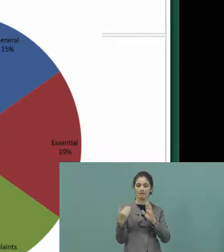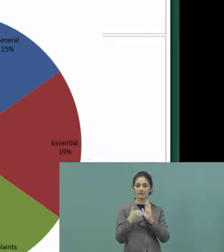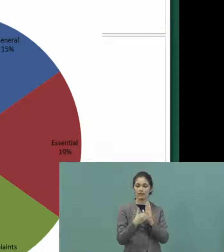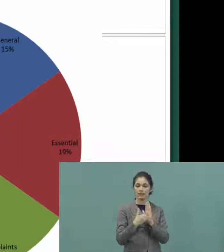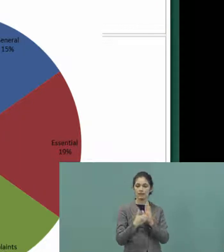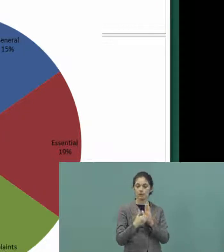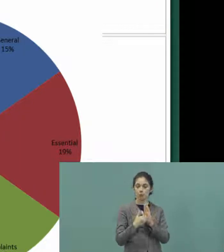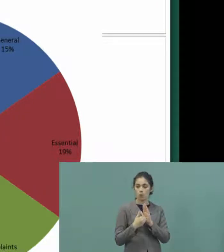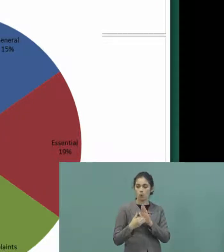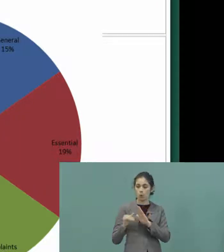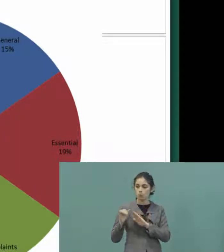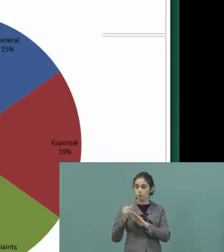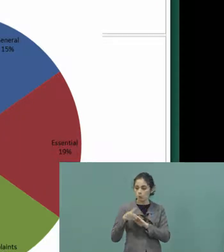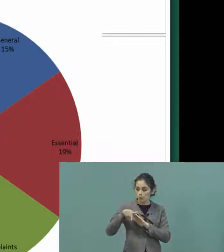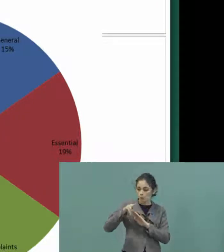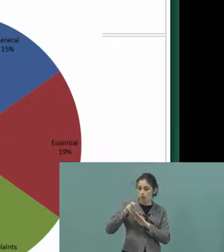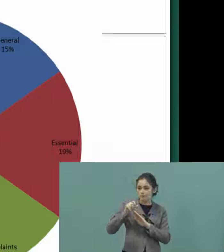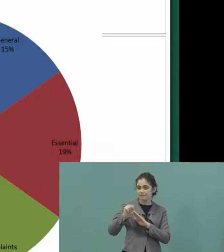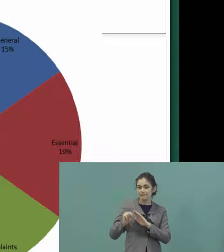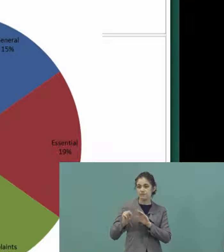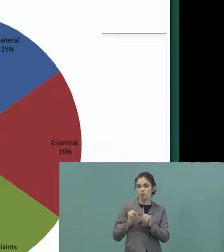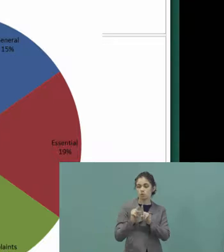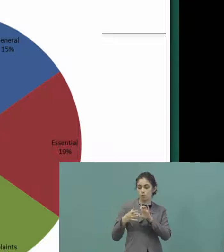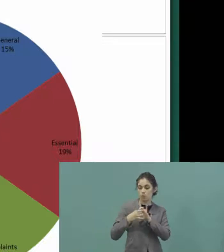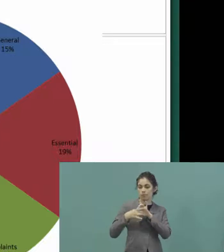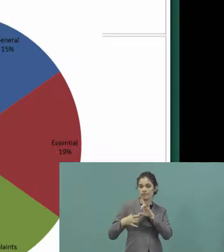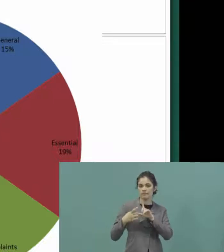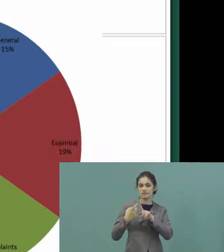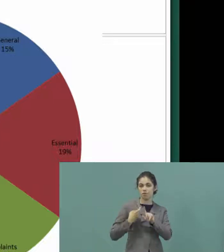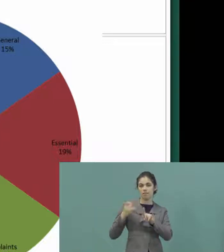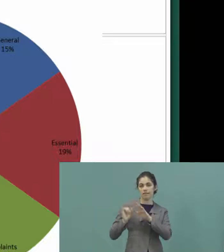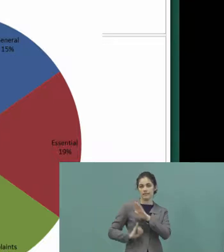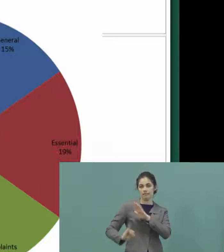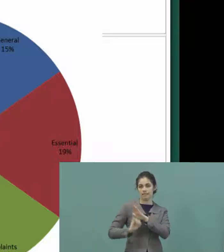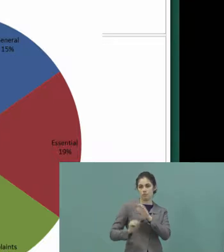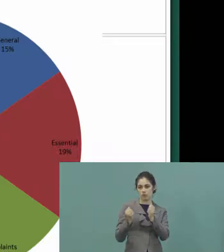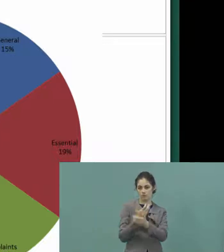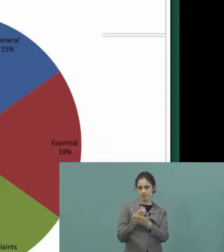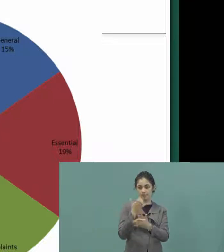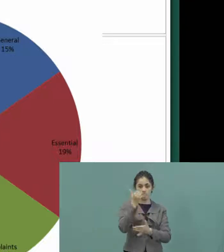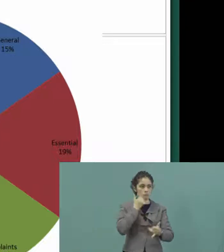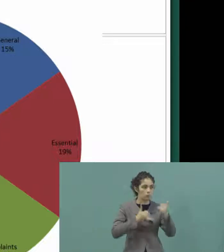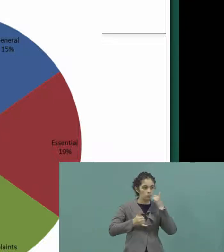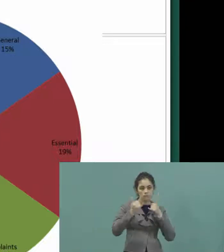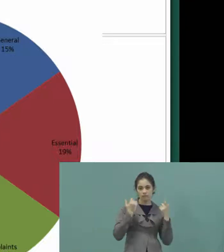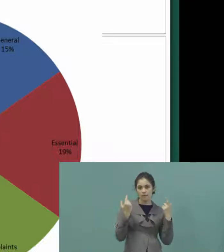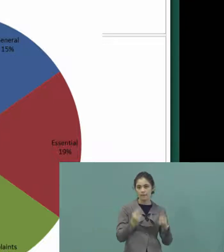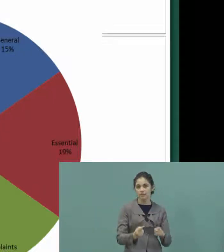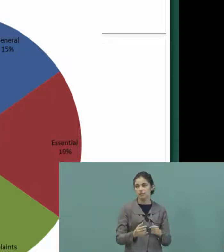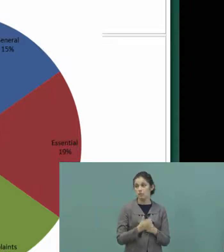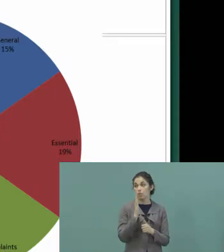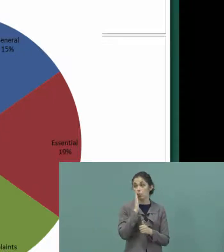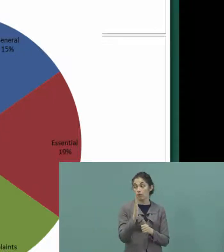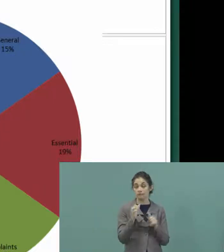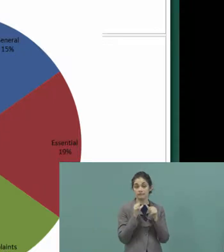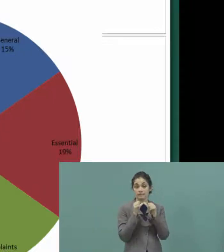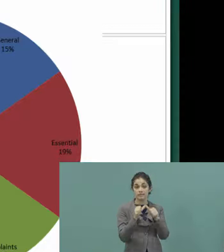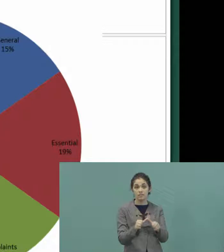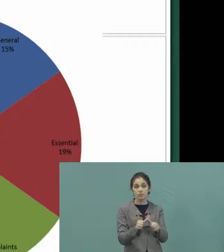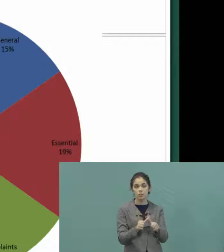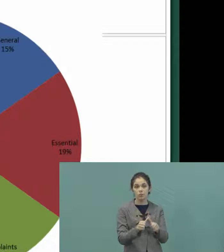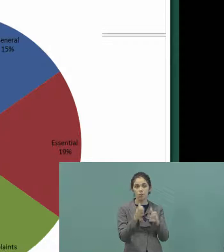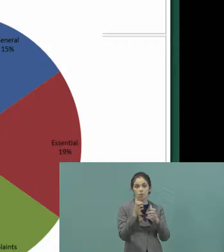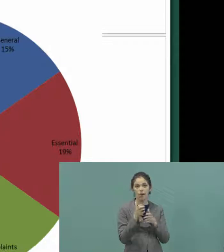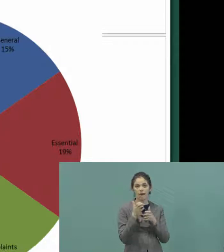and quarantine and release questions from isolation and the like. So these calls have come in, and we're going to continue to man